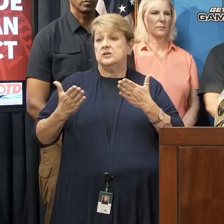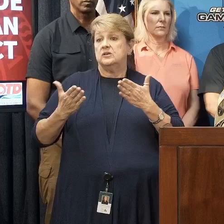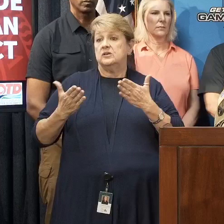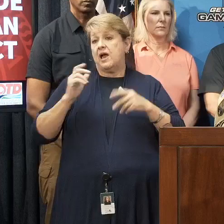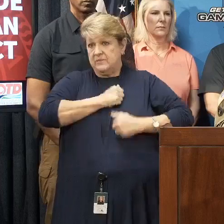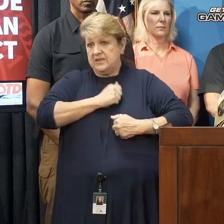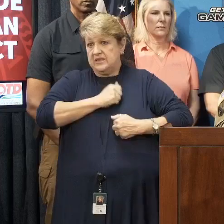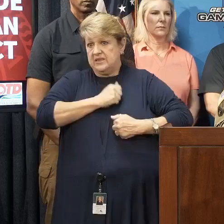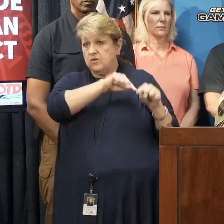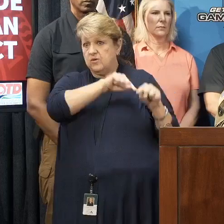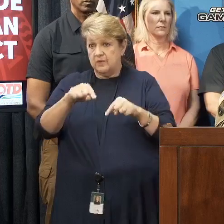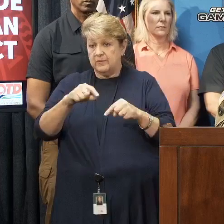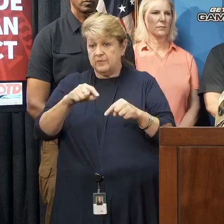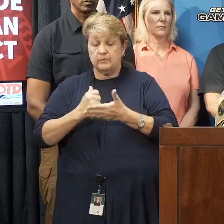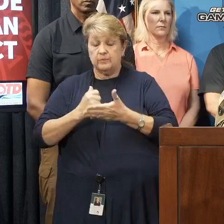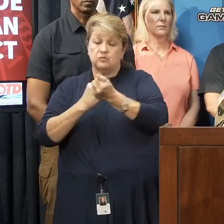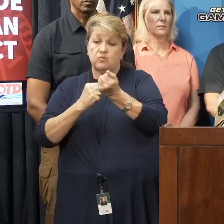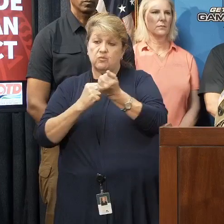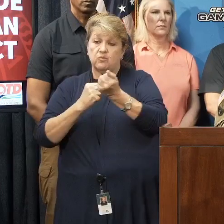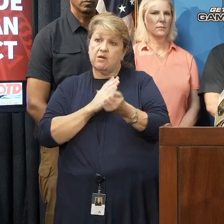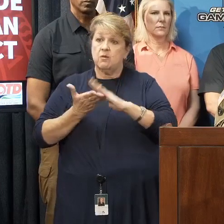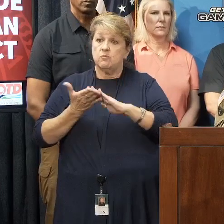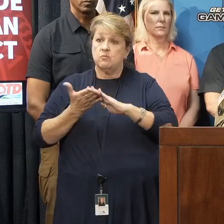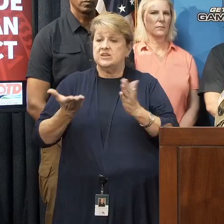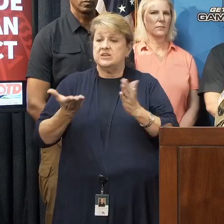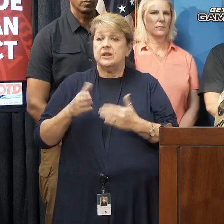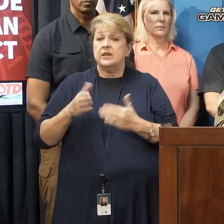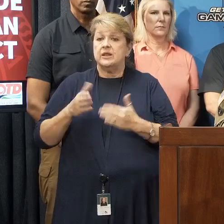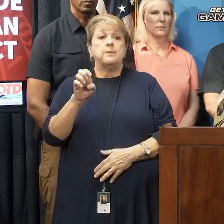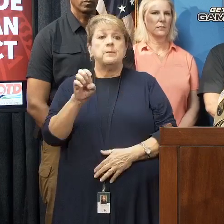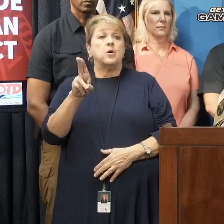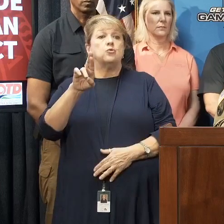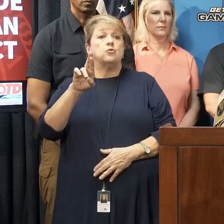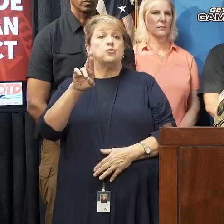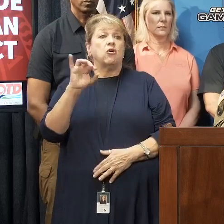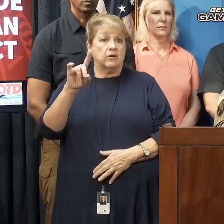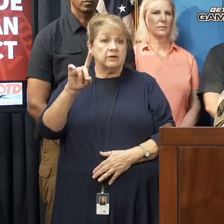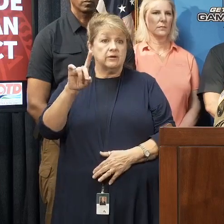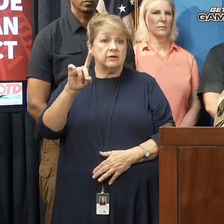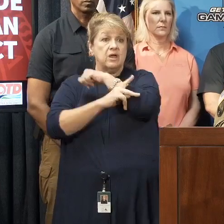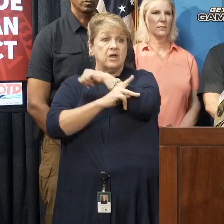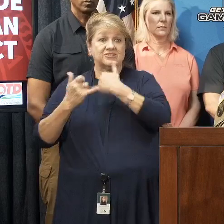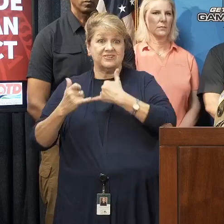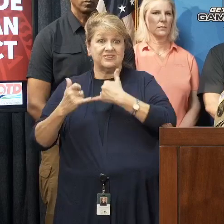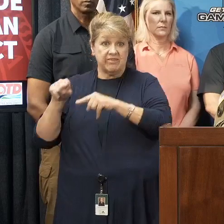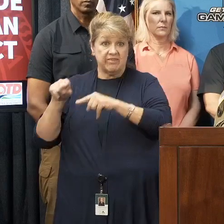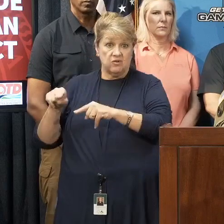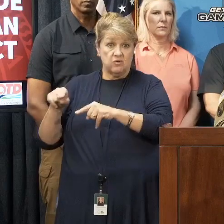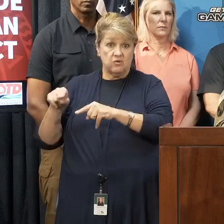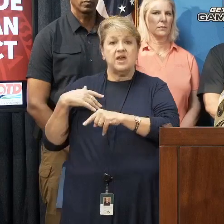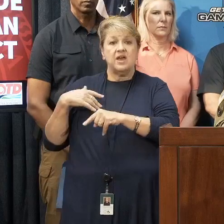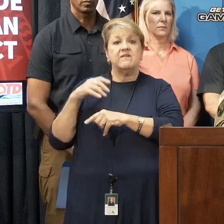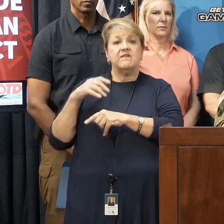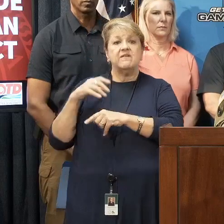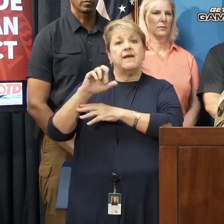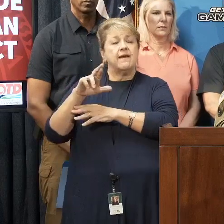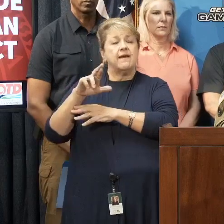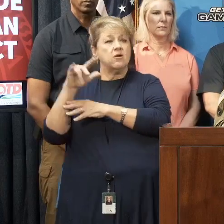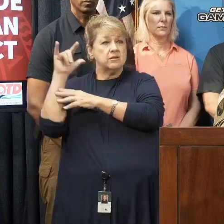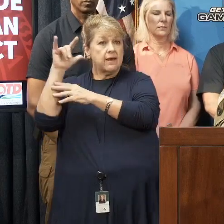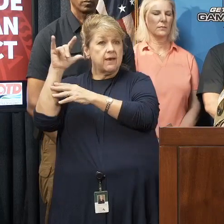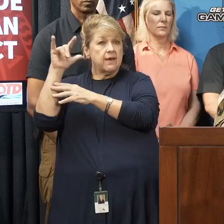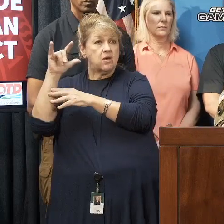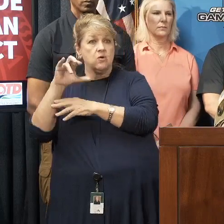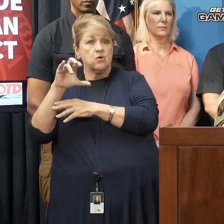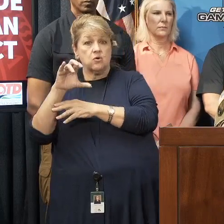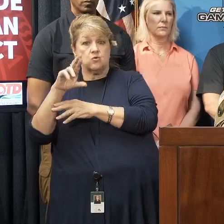support of our current operations in Beauregard Parish. We have air crews as well as engineers